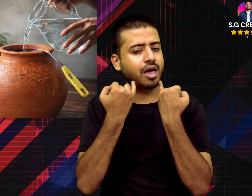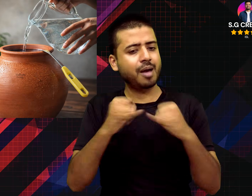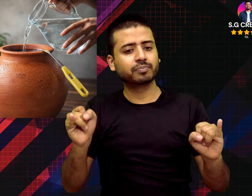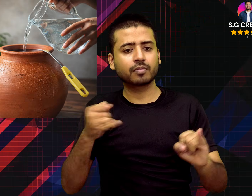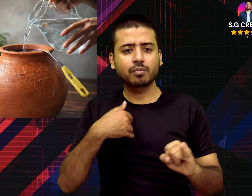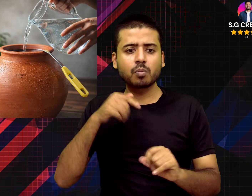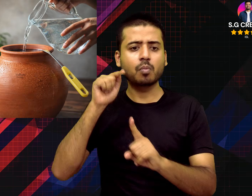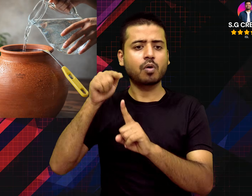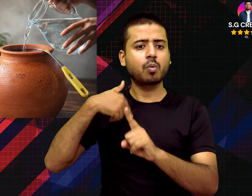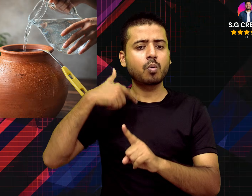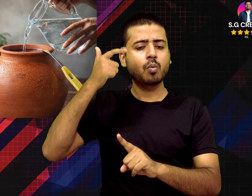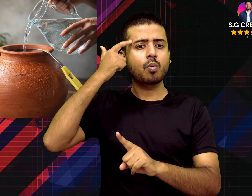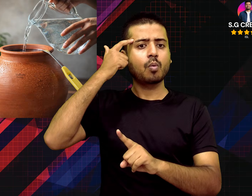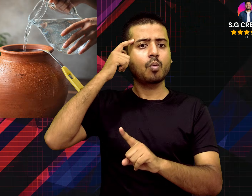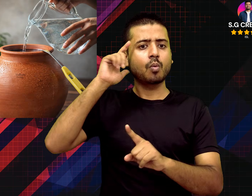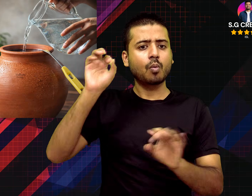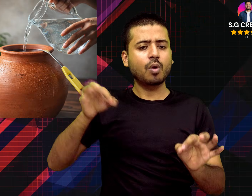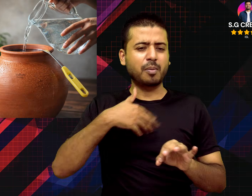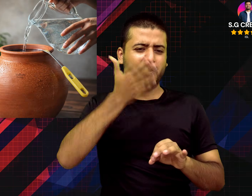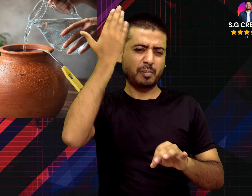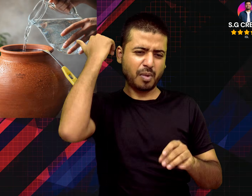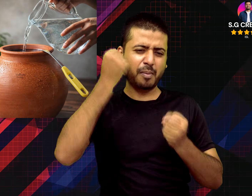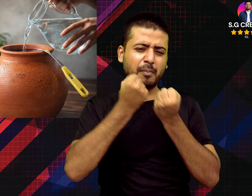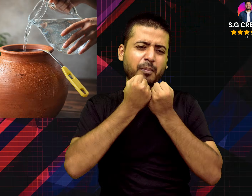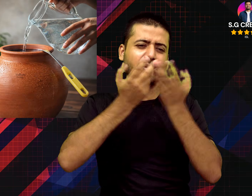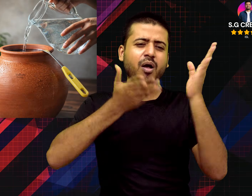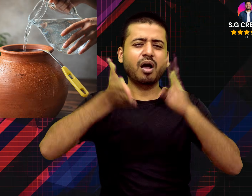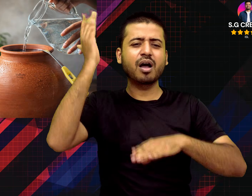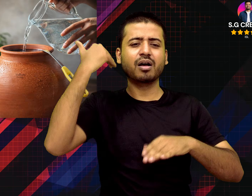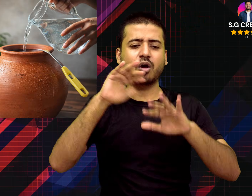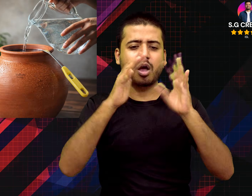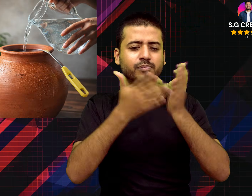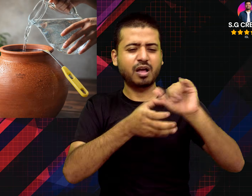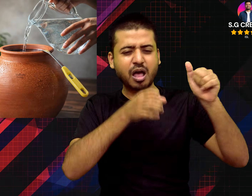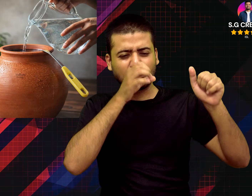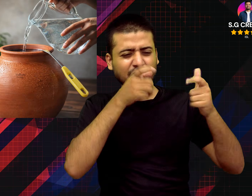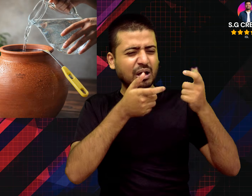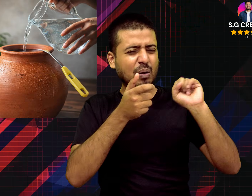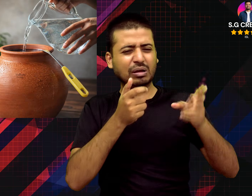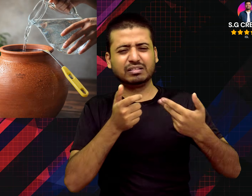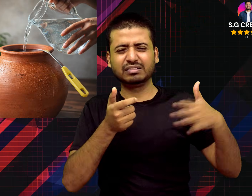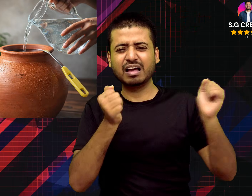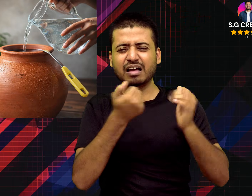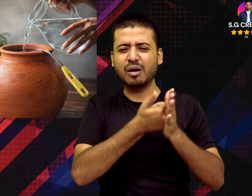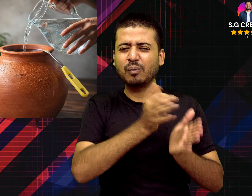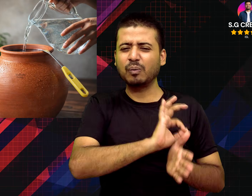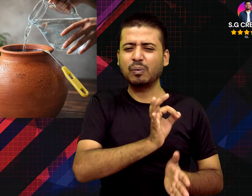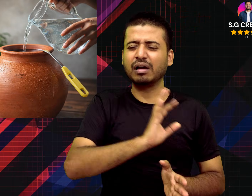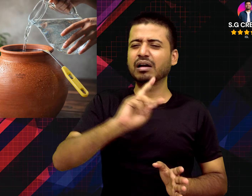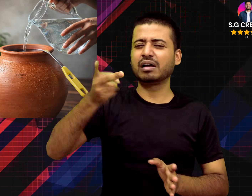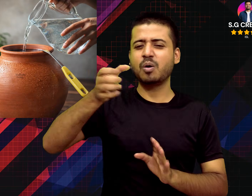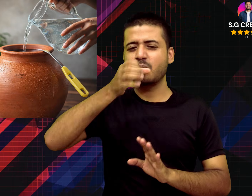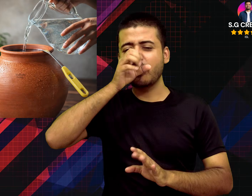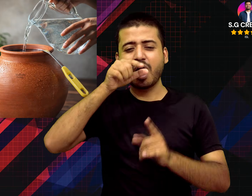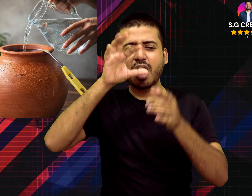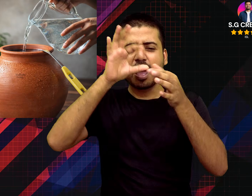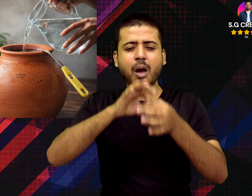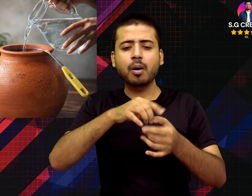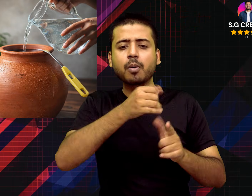made of earth, it absorbs these contaminants just as easily as it absorbs water. Lipid and protein blockages. Human